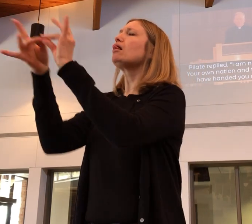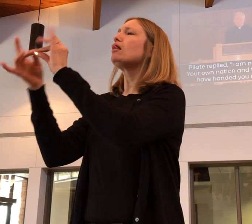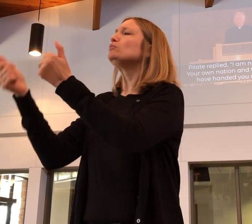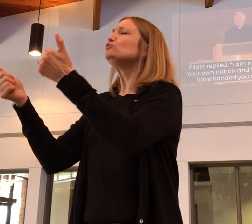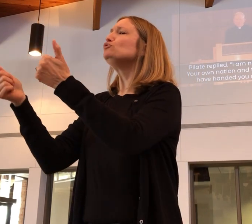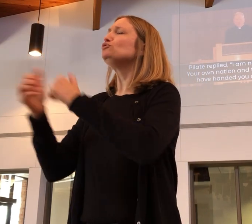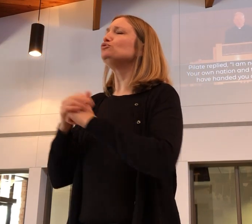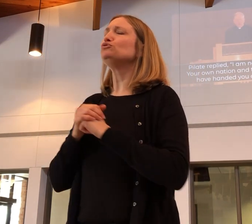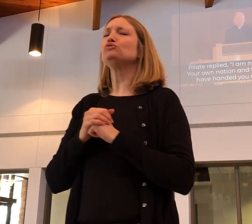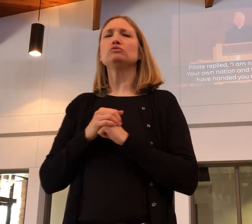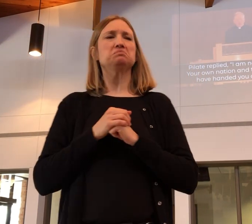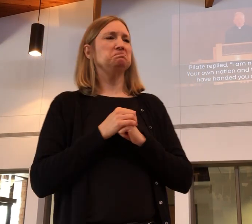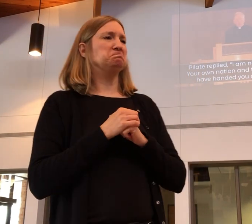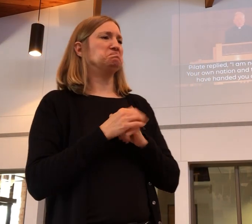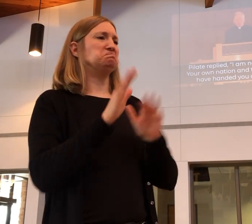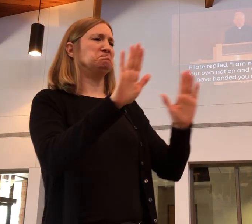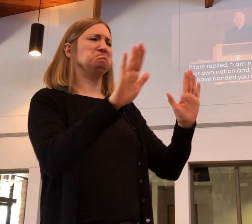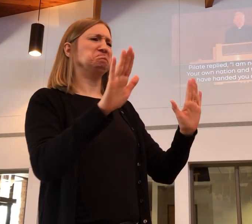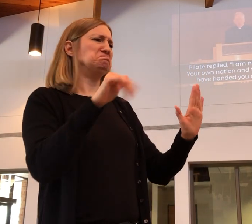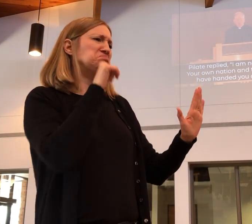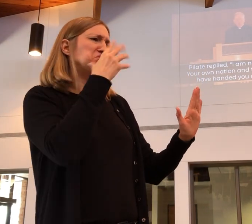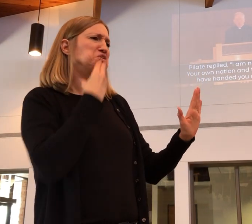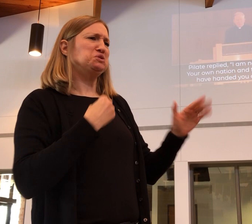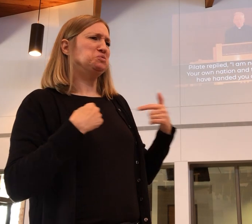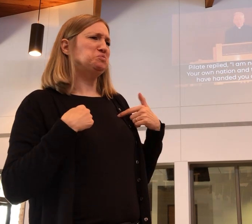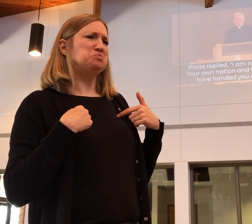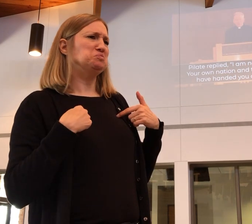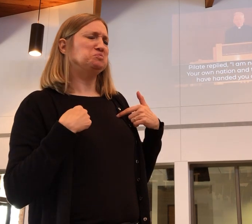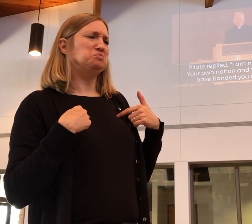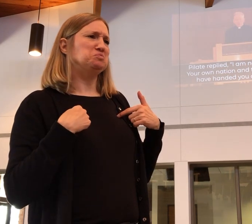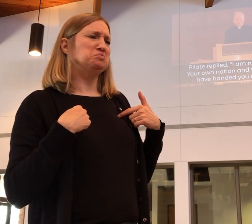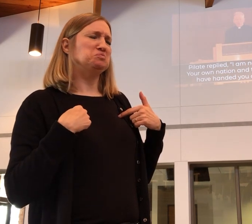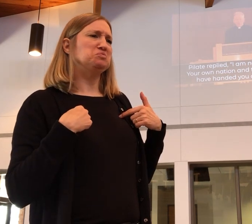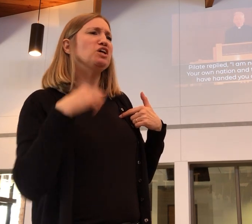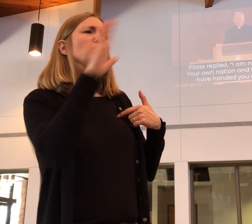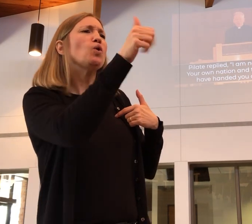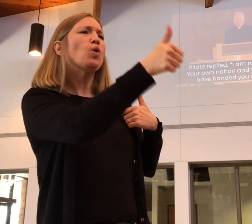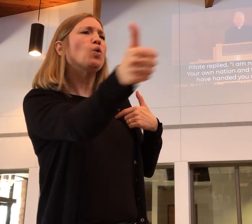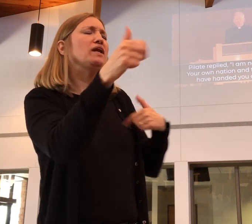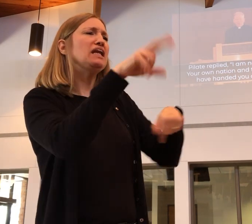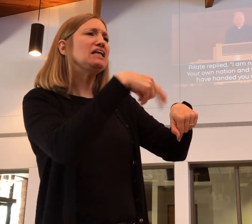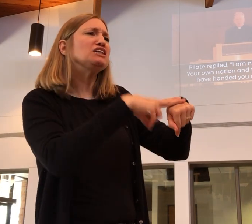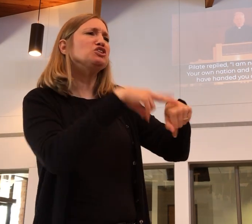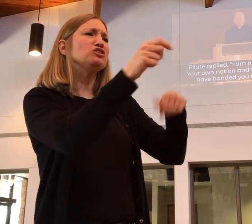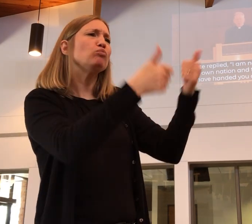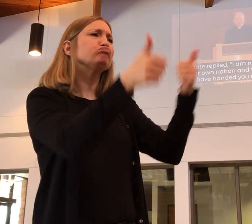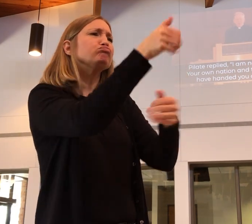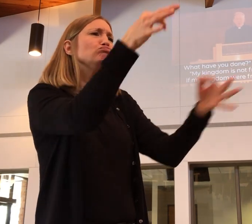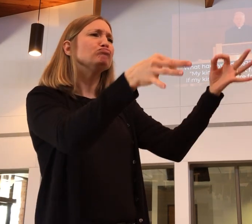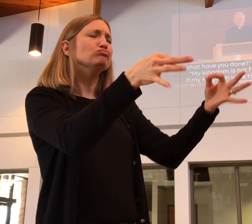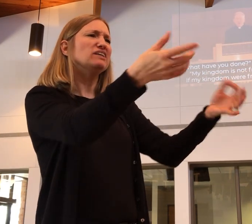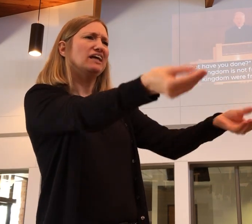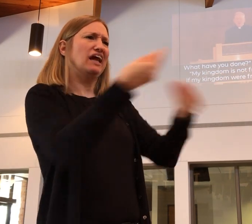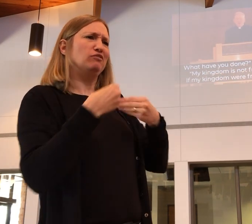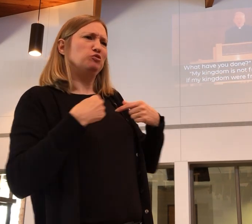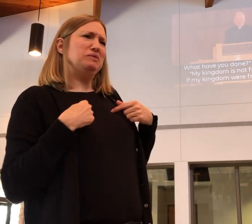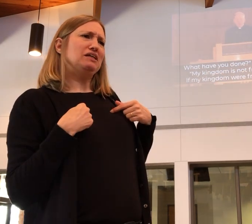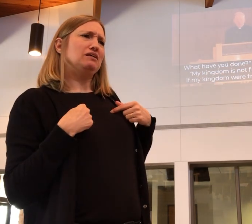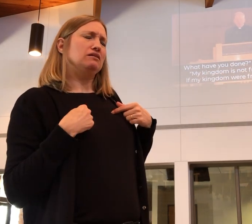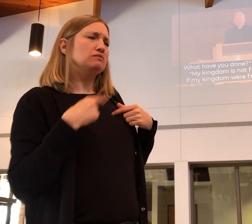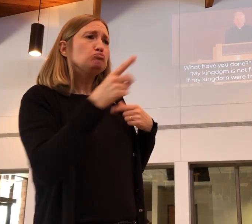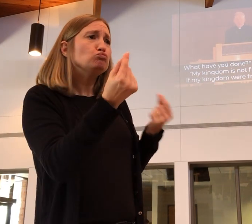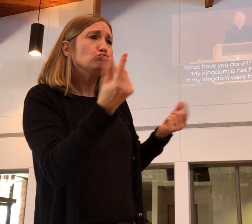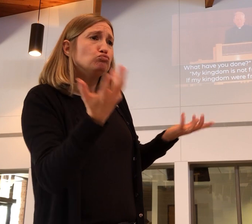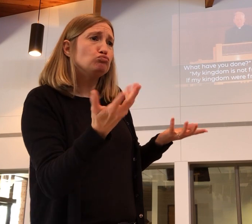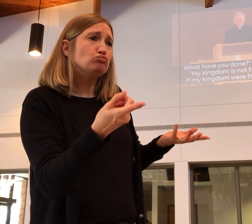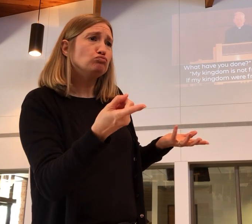replied, "I am not a Jew, am I? Your own nation and the chief priests have handed you over to me. What have you